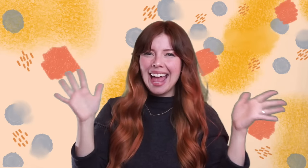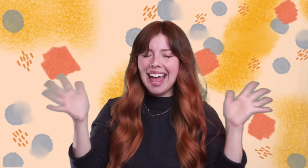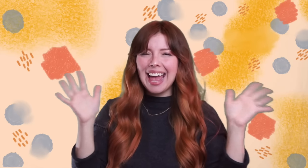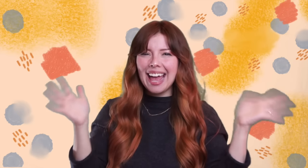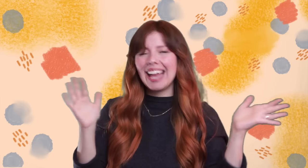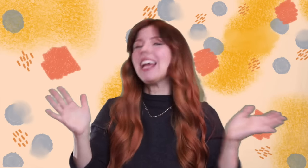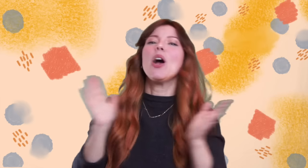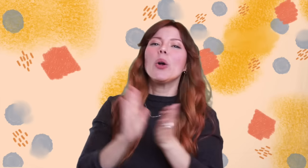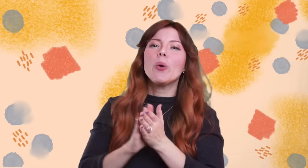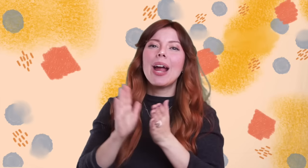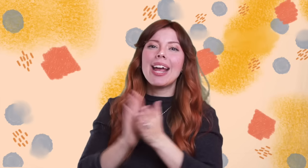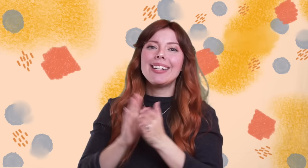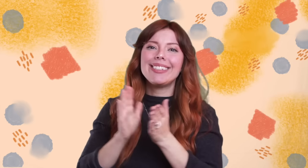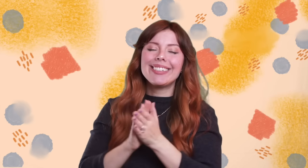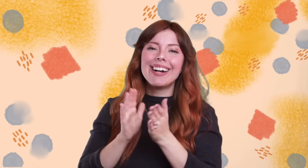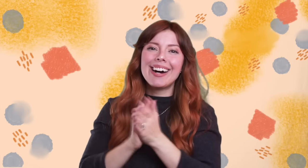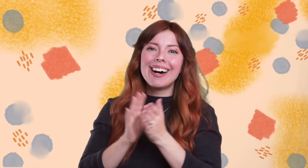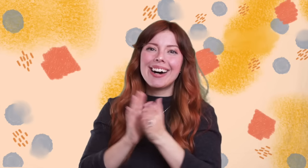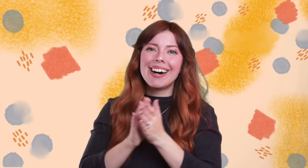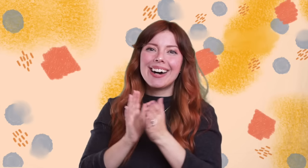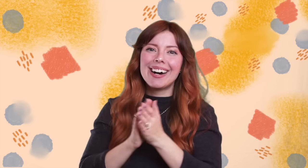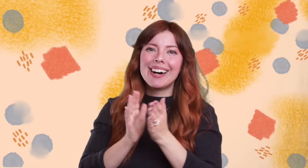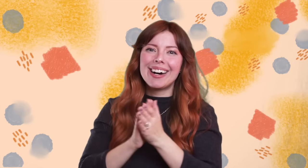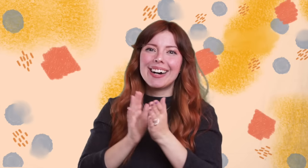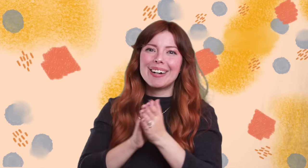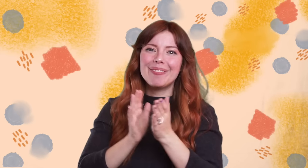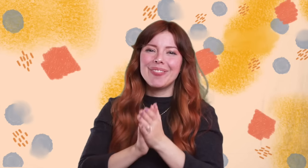Yay! Great job!